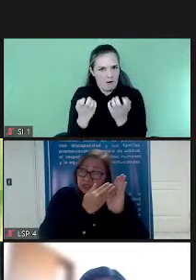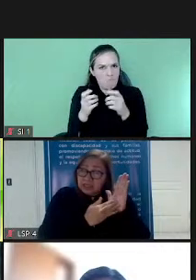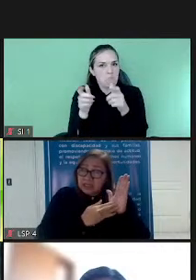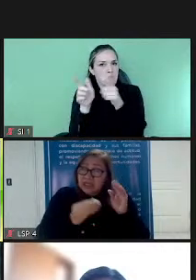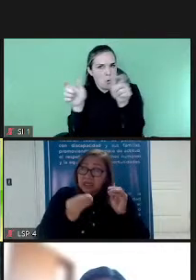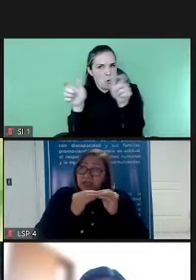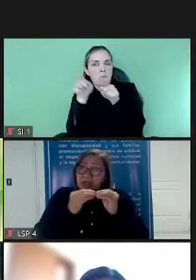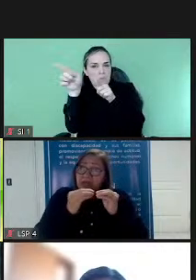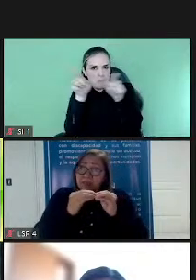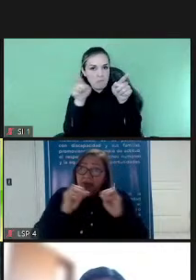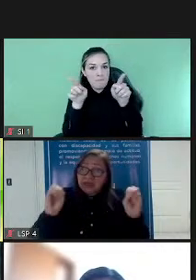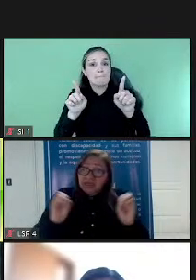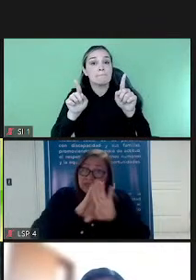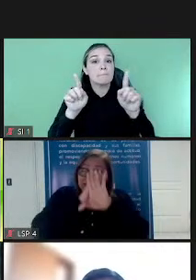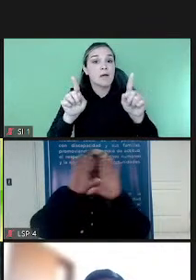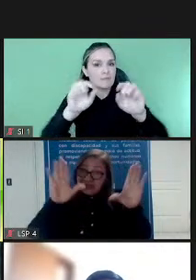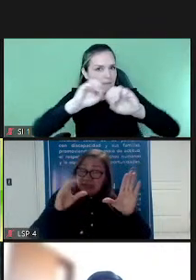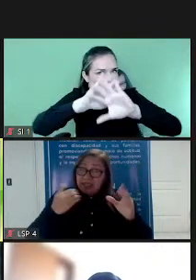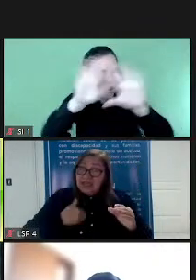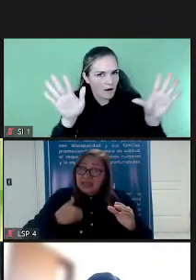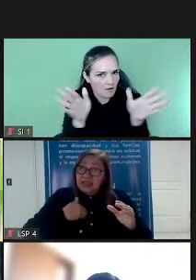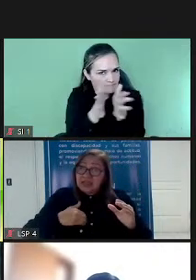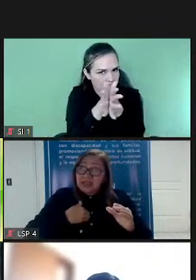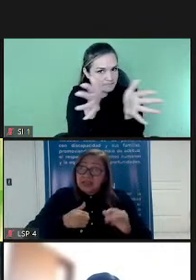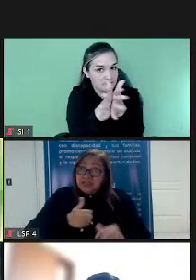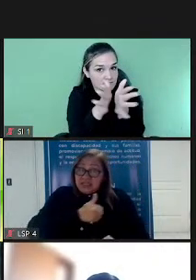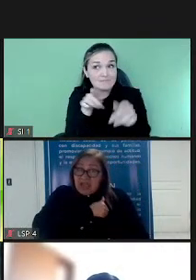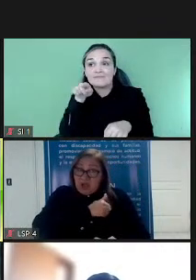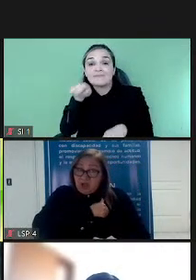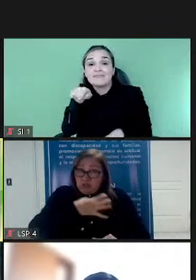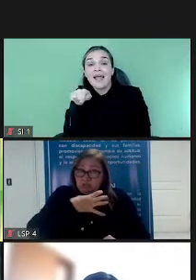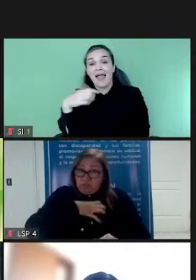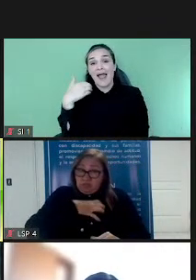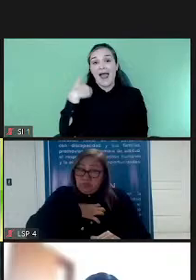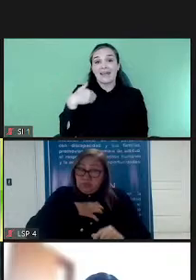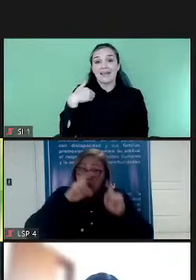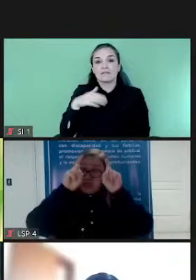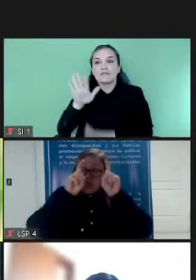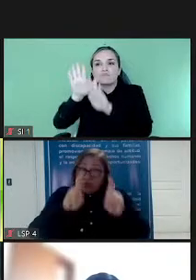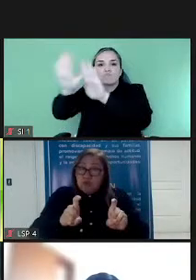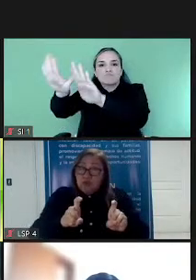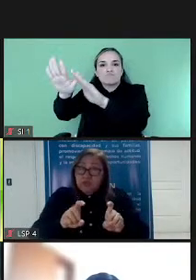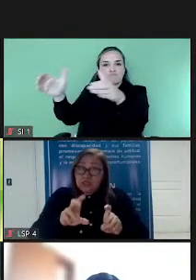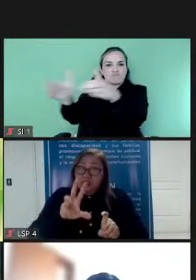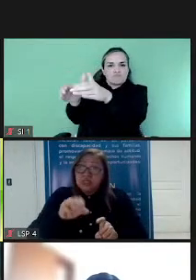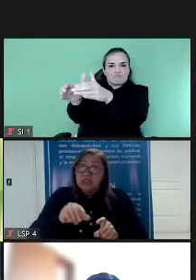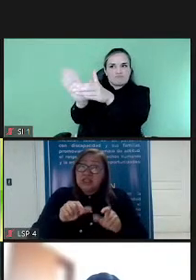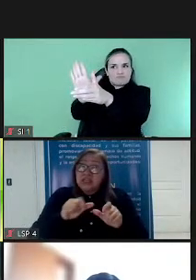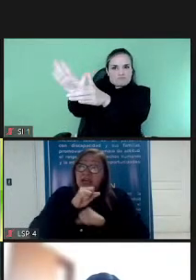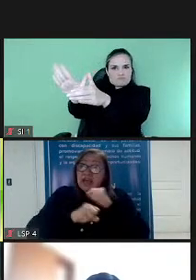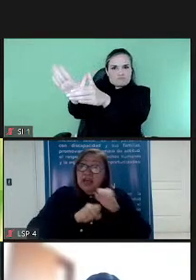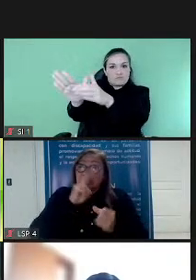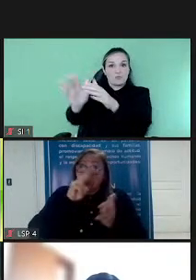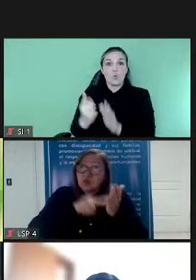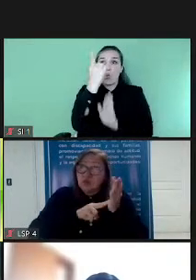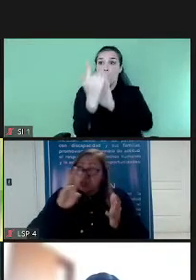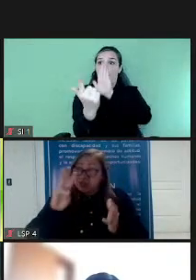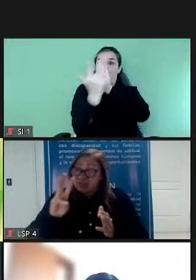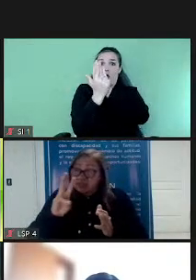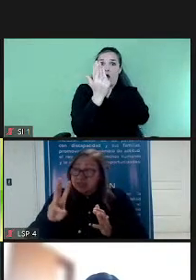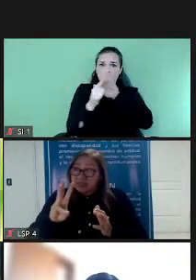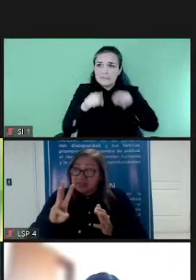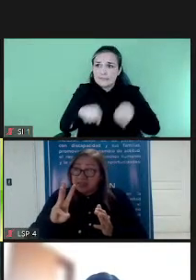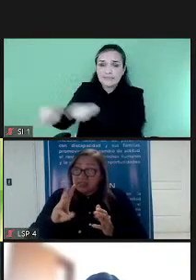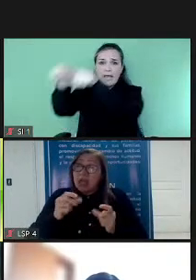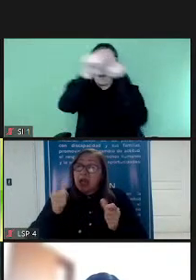besides this and we need to clarify that the provinces of argentina are autonomous regarding education but despite this in